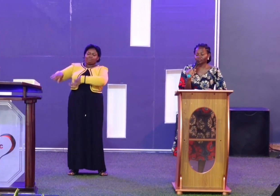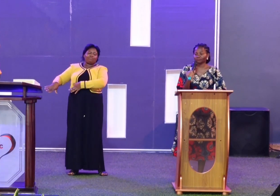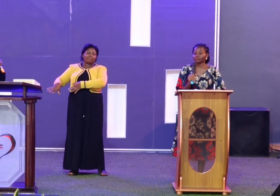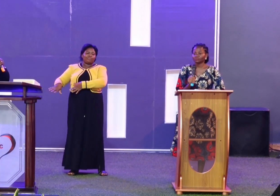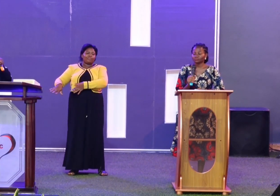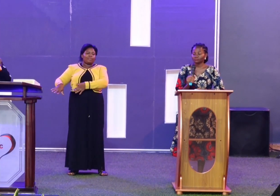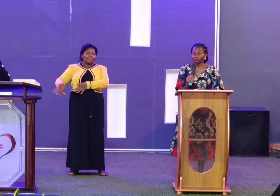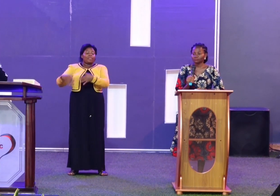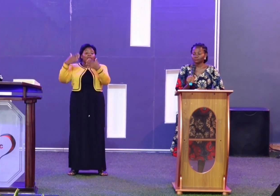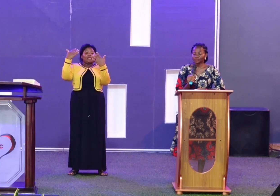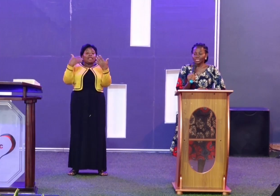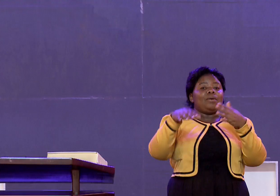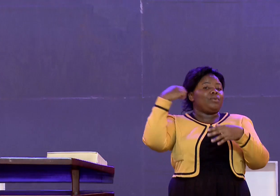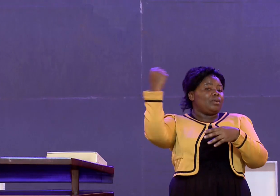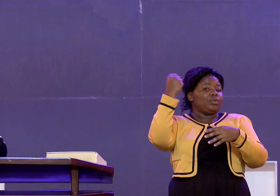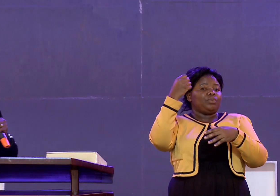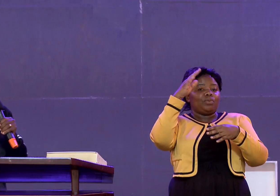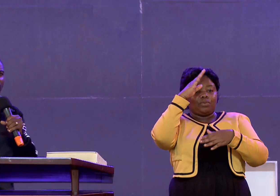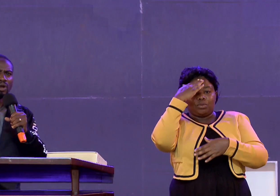disappear. So the gospel of humility